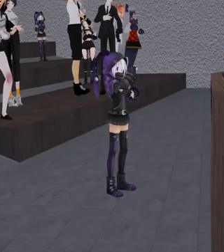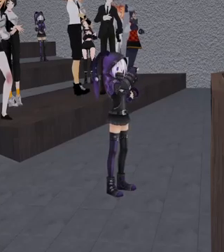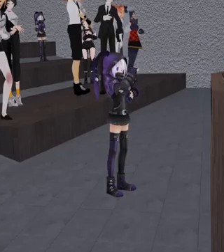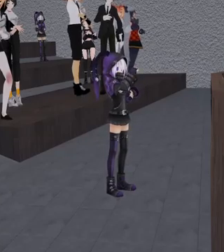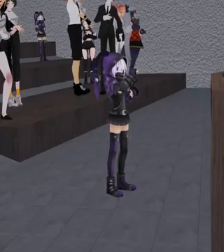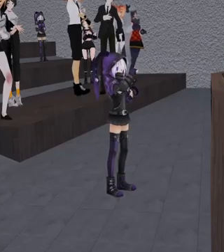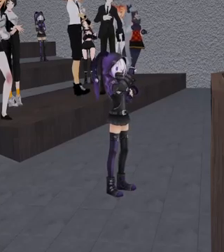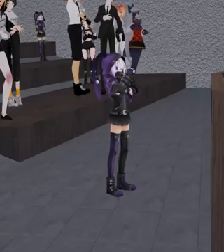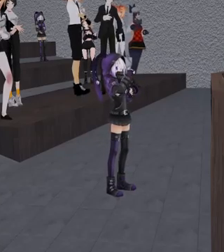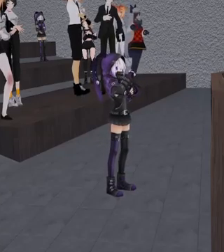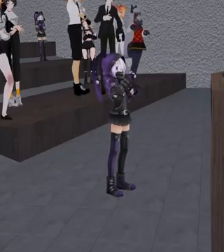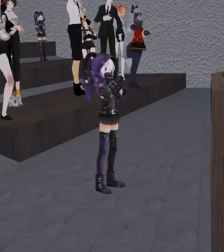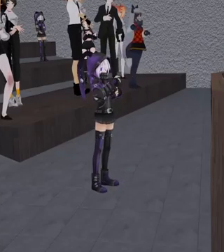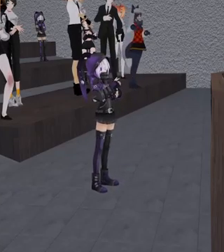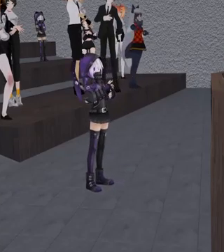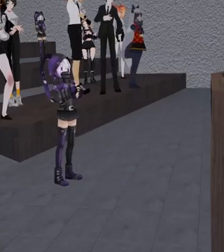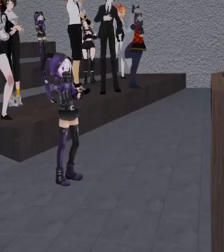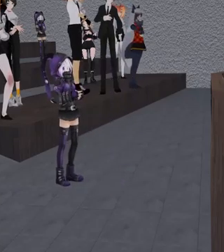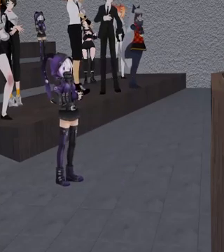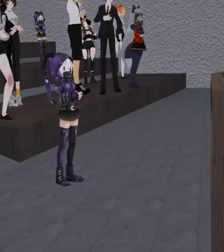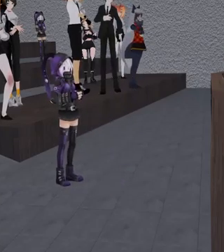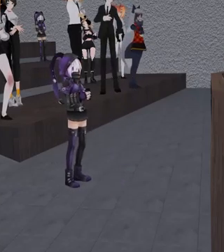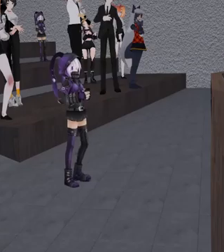Oh, nicknames? Are you saying like sign names are like nicknames?